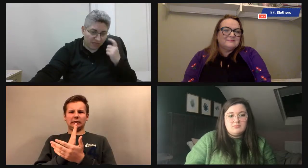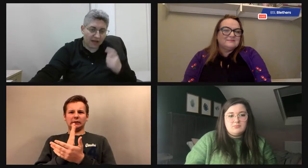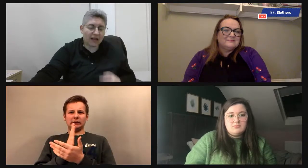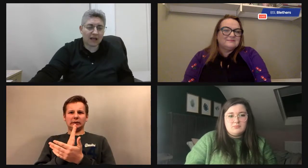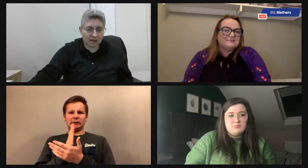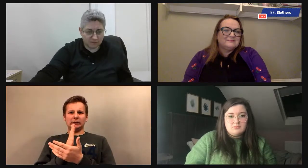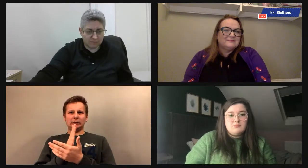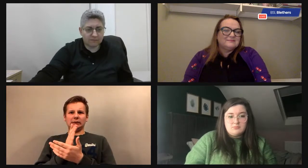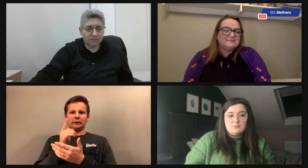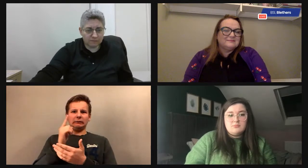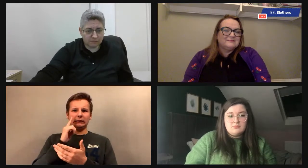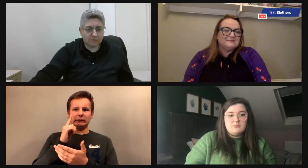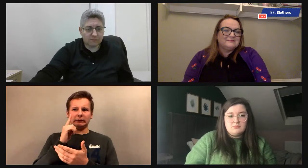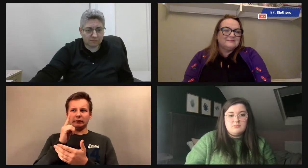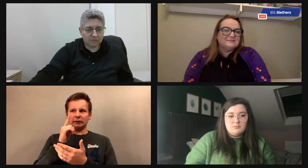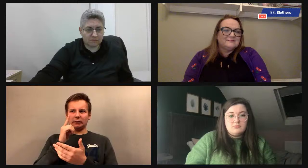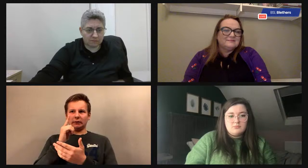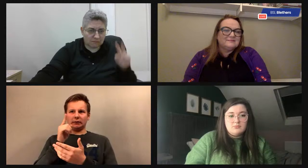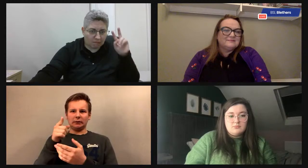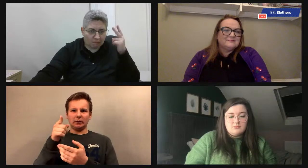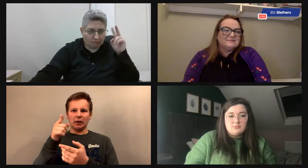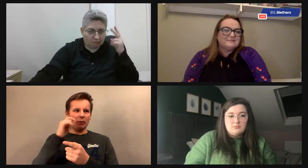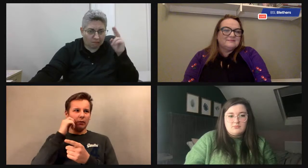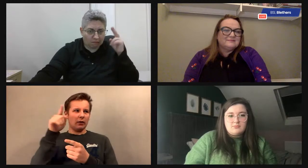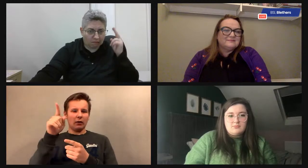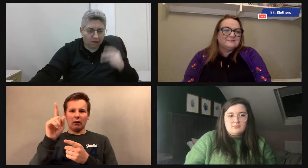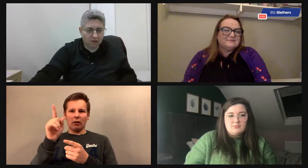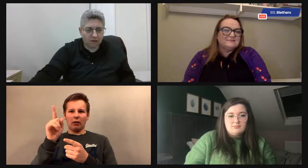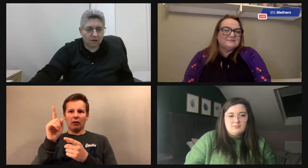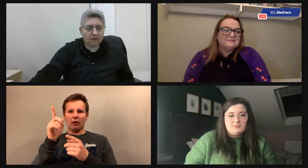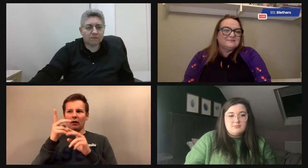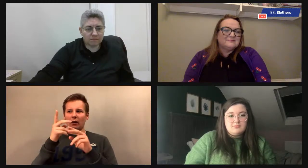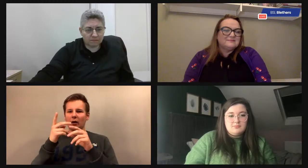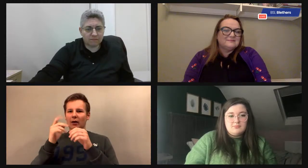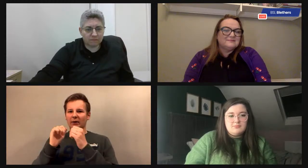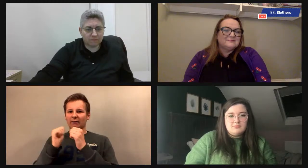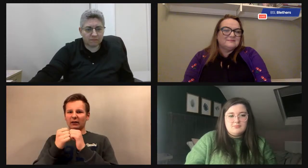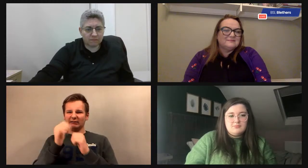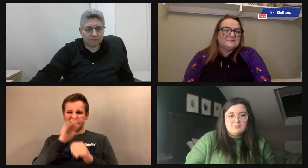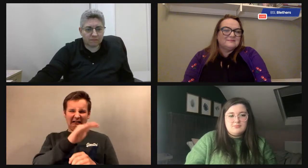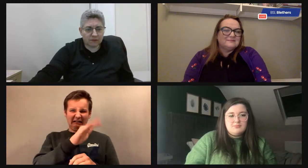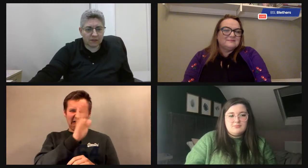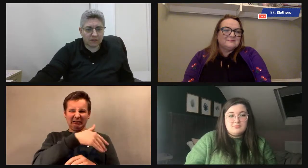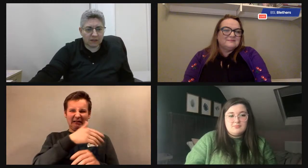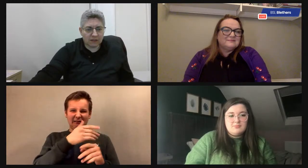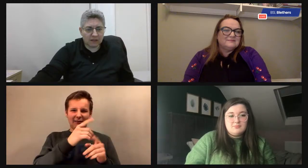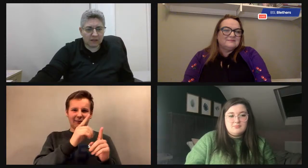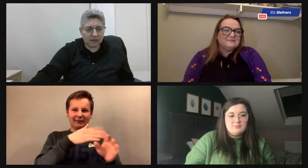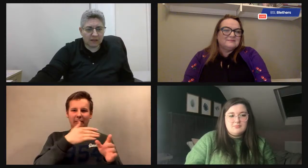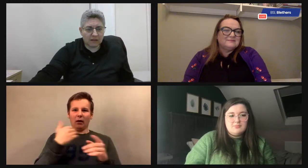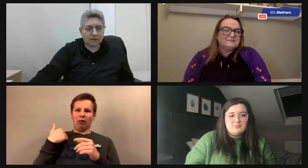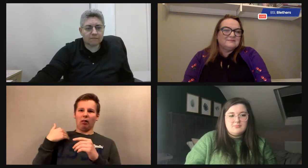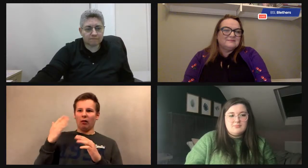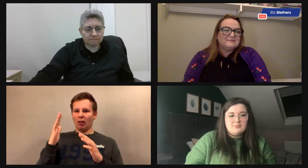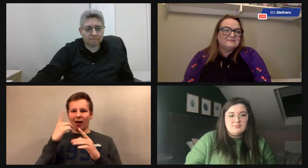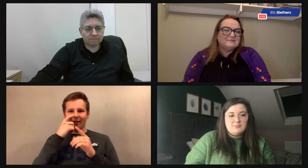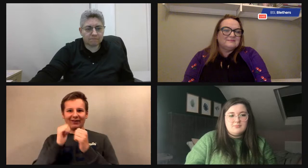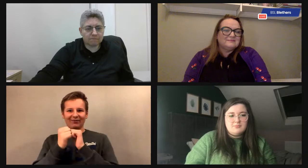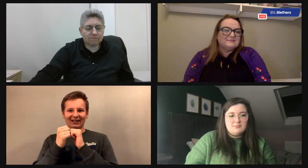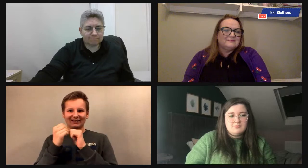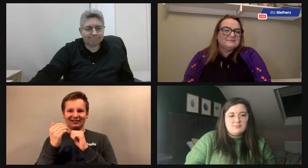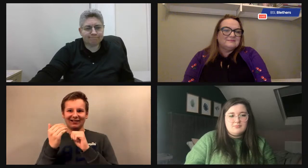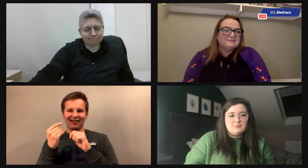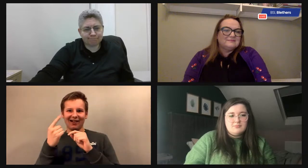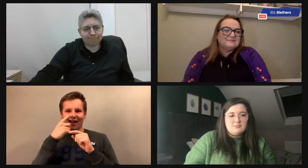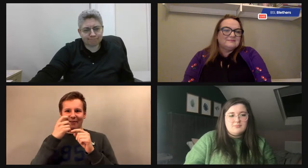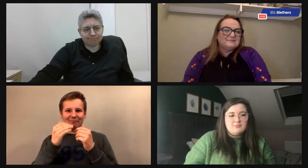maybe overthinking something, or just was having some sort of dilemma or Maybe a little bit whatever. paranoid about it. Yeah.